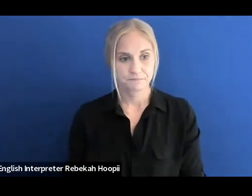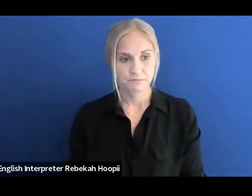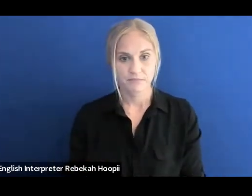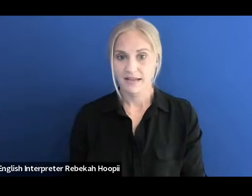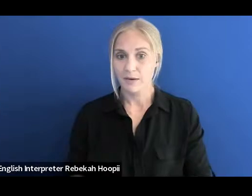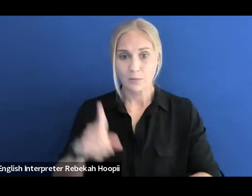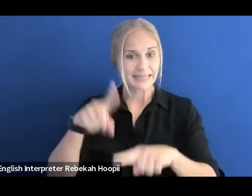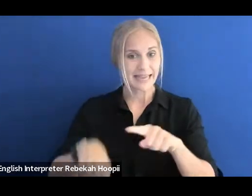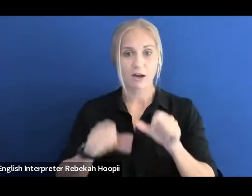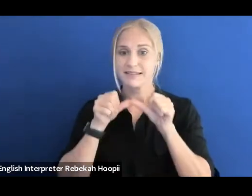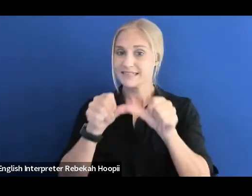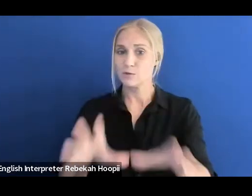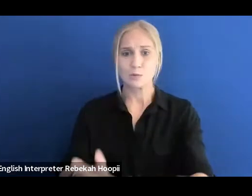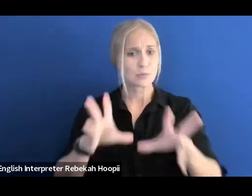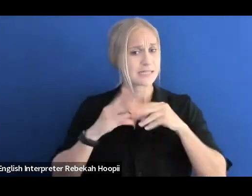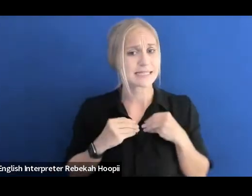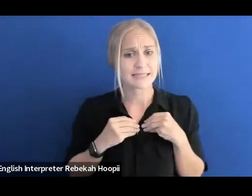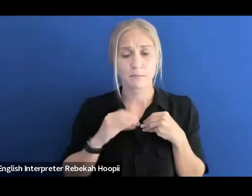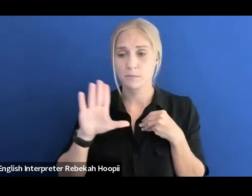condone. Yes.